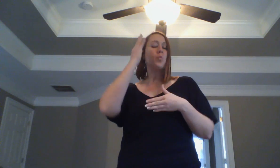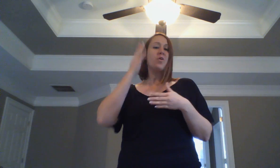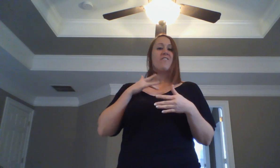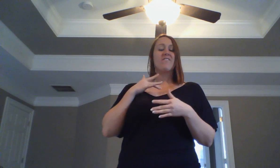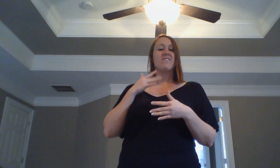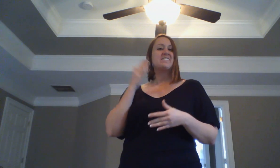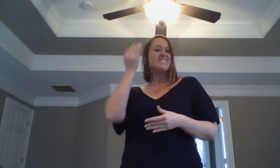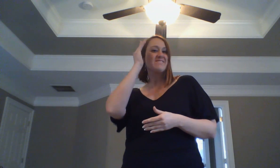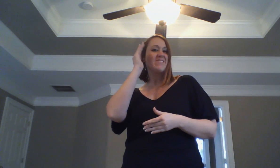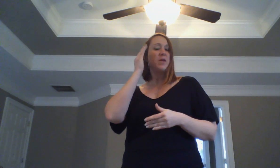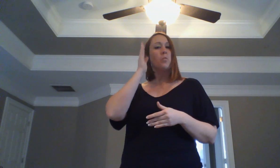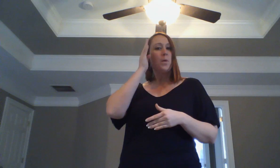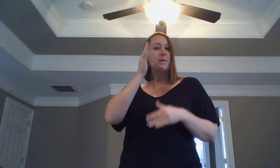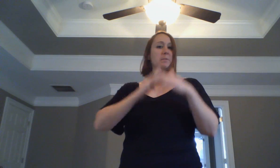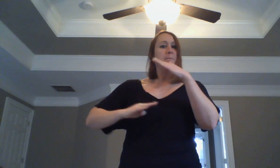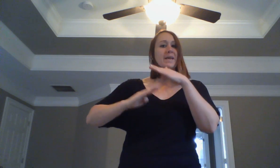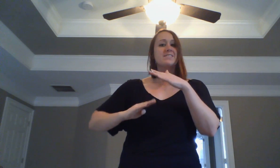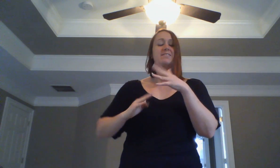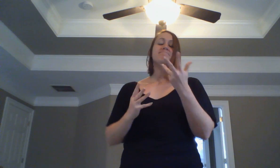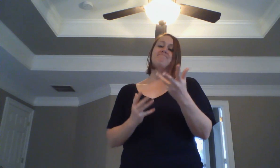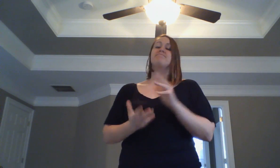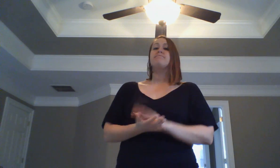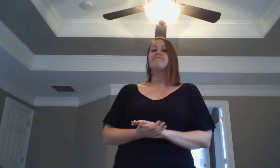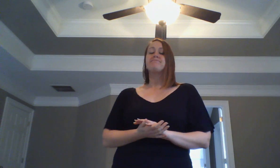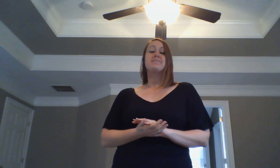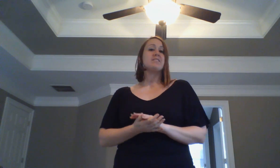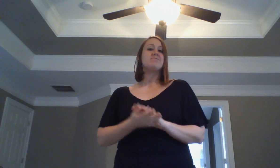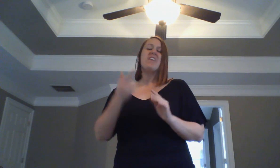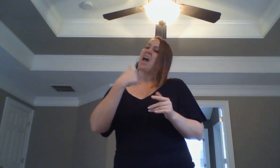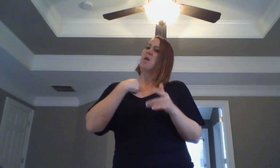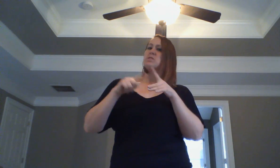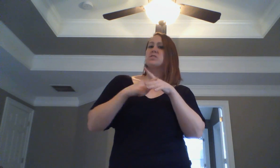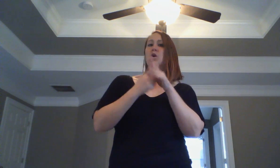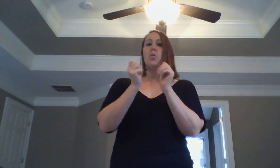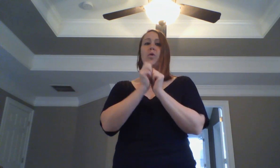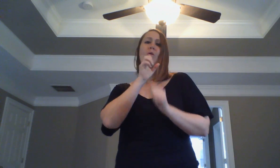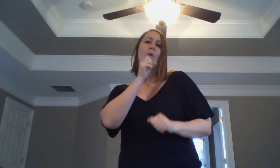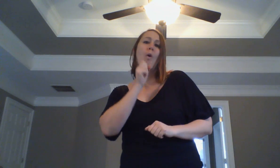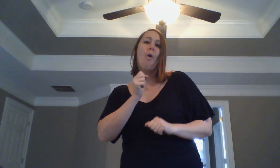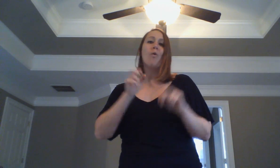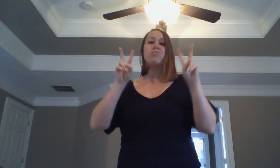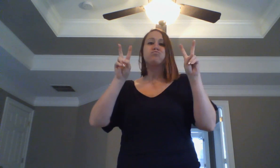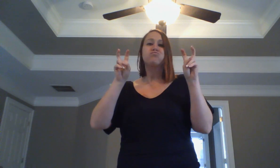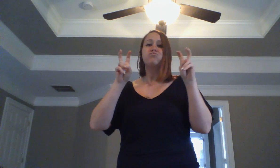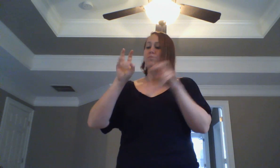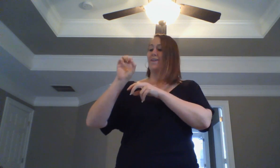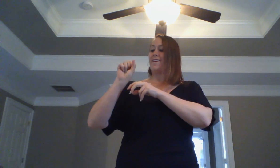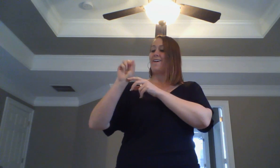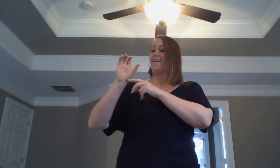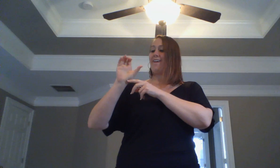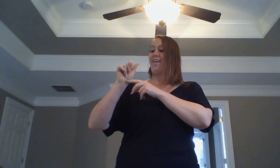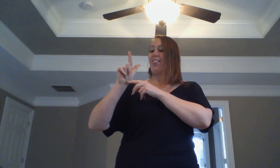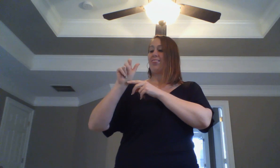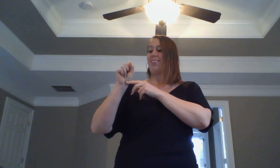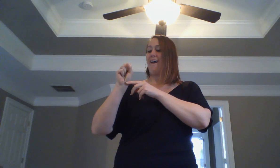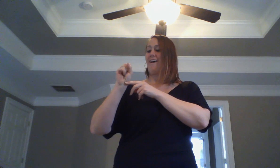say, some problems. Well, let's say I start with an old classic. 1 plus 1.